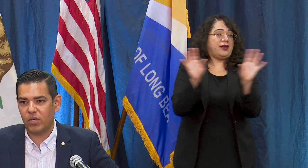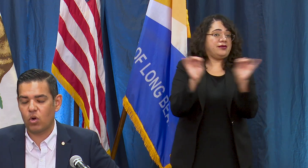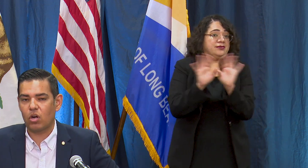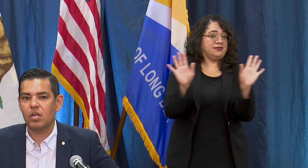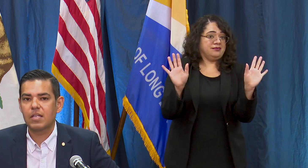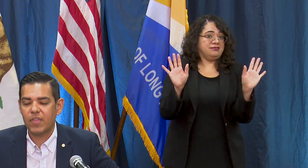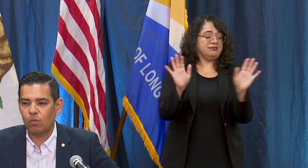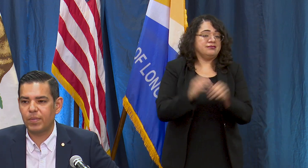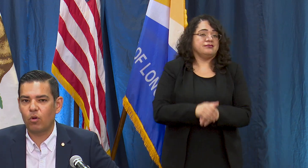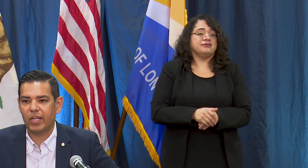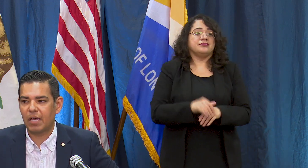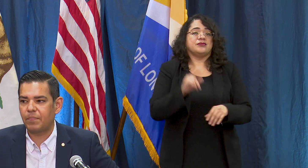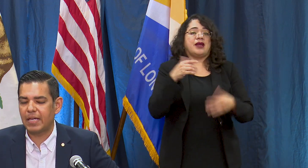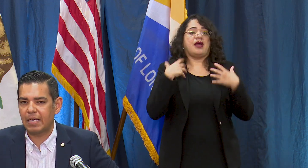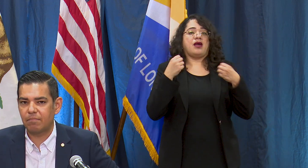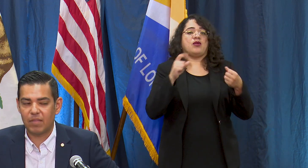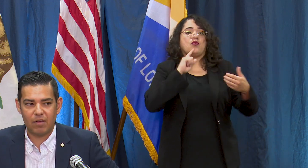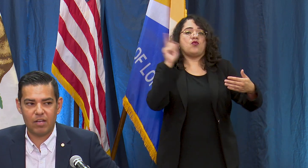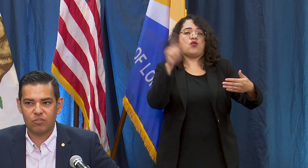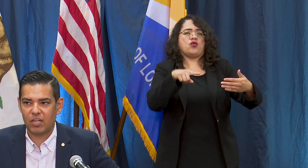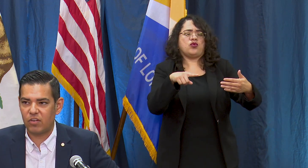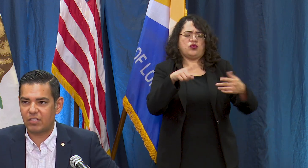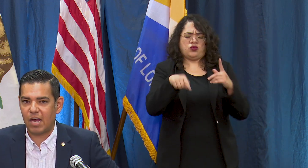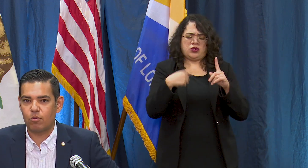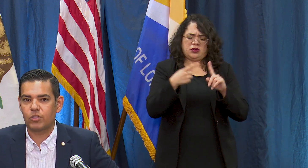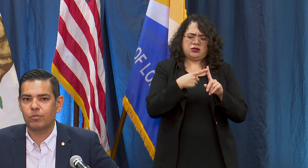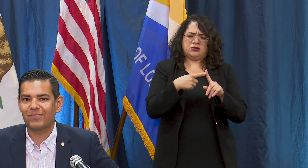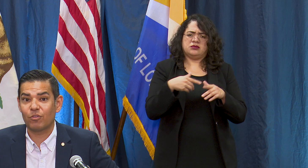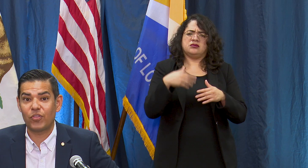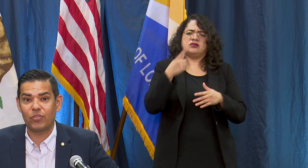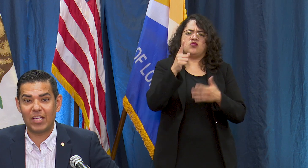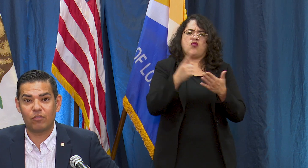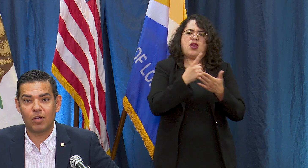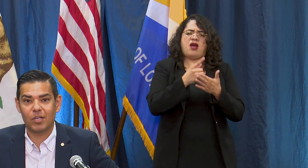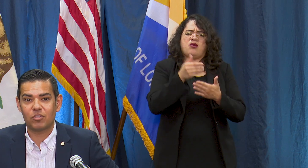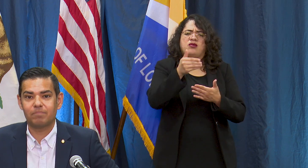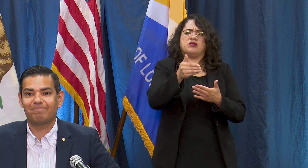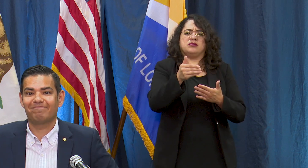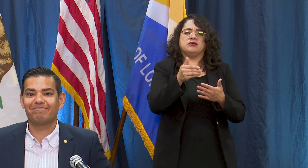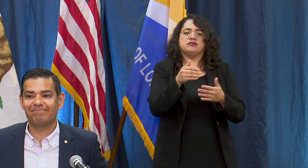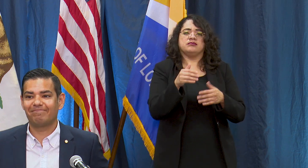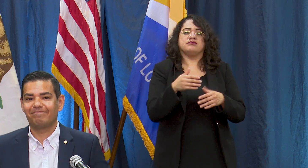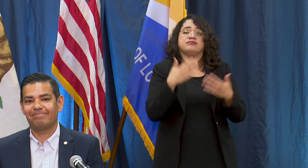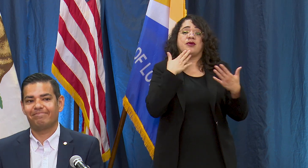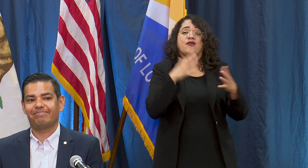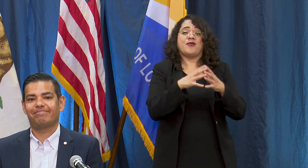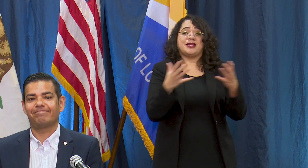all be in the order that will be going up, I understand, in the next hour or two. So thank you very much.